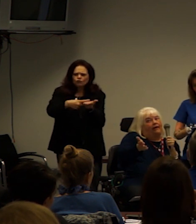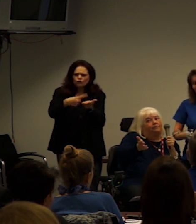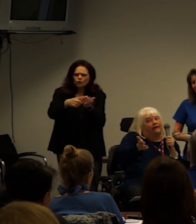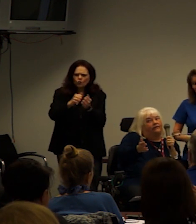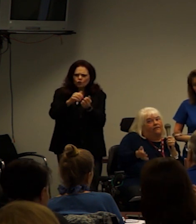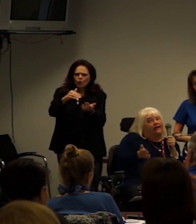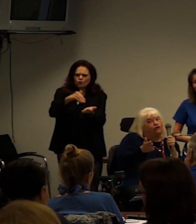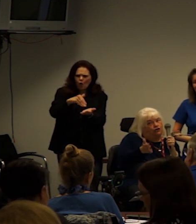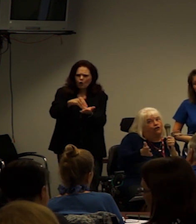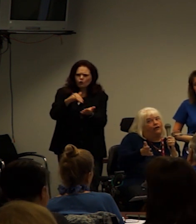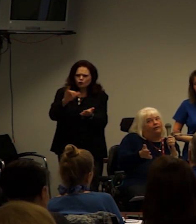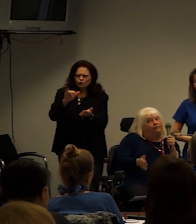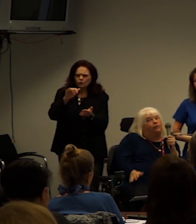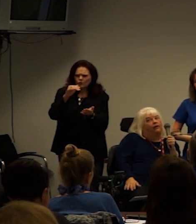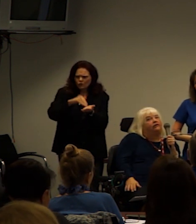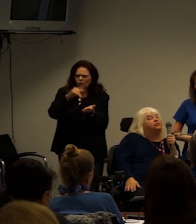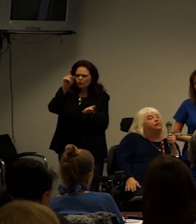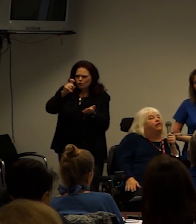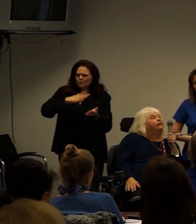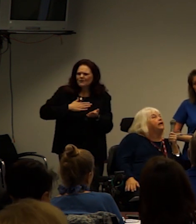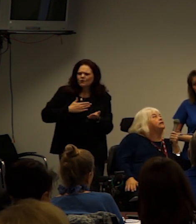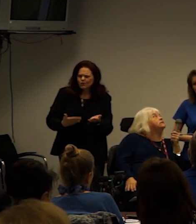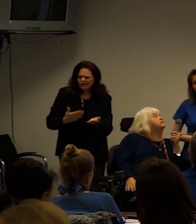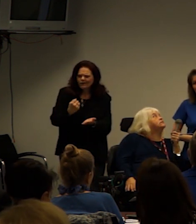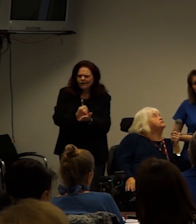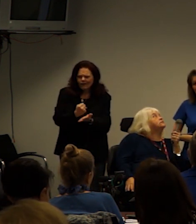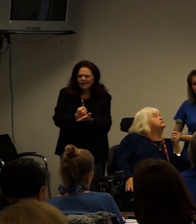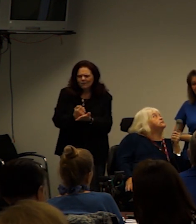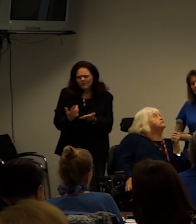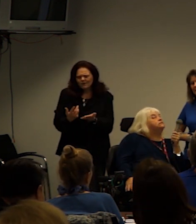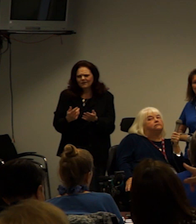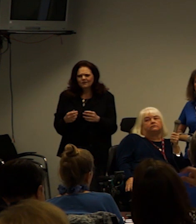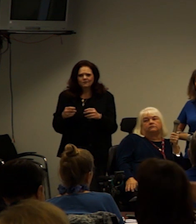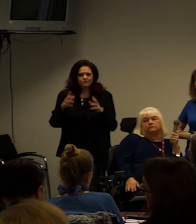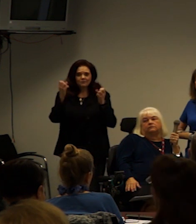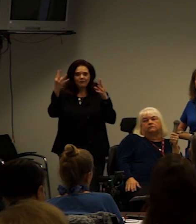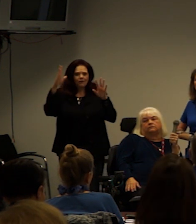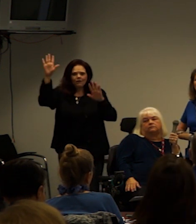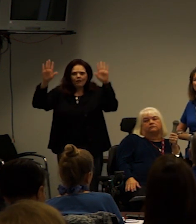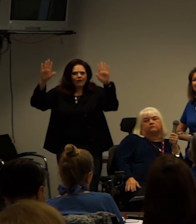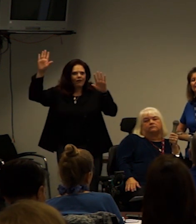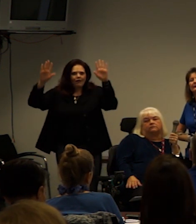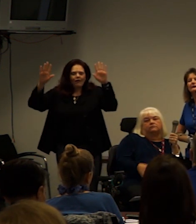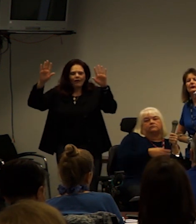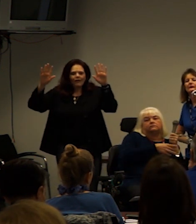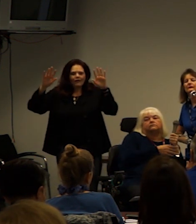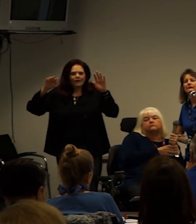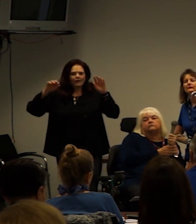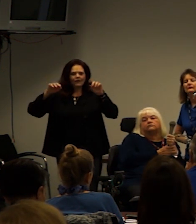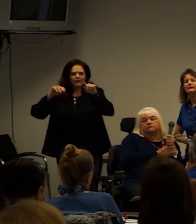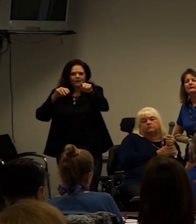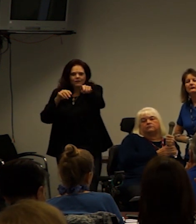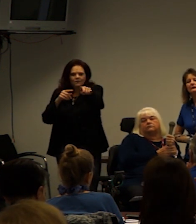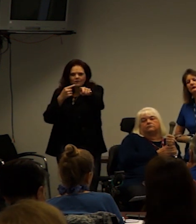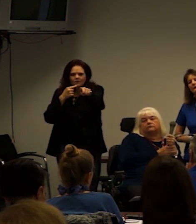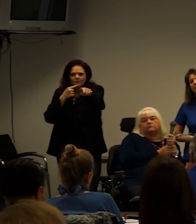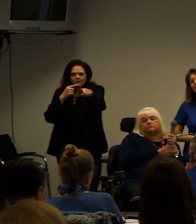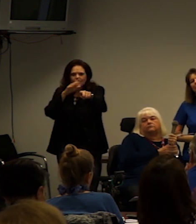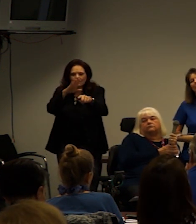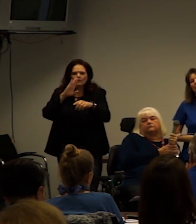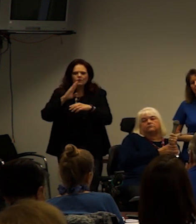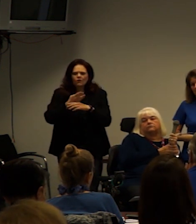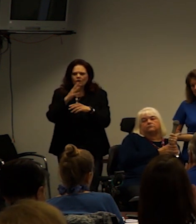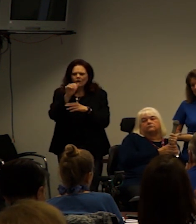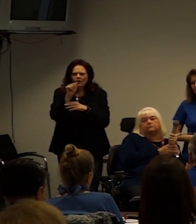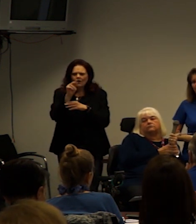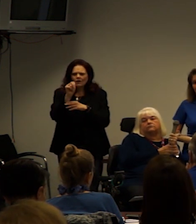about that, because they should be willing to provide. Talk to your doctor, yes. Okay, hang on. Yeah, go ahead.